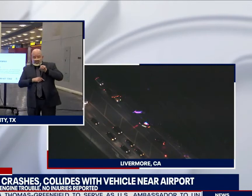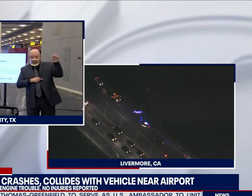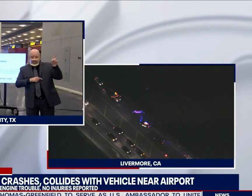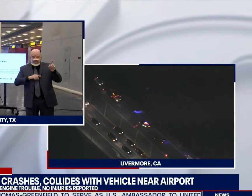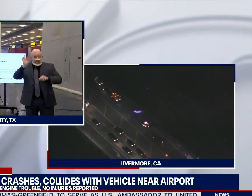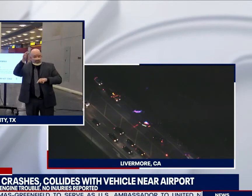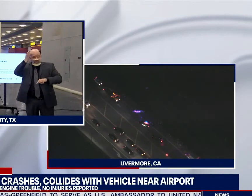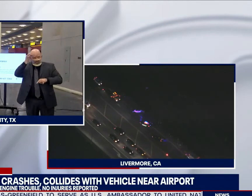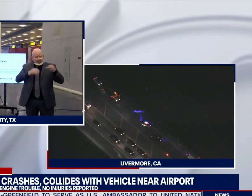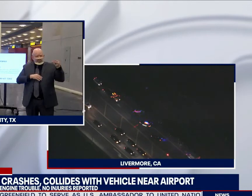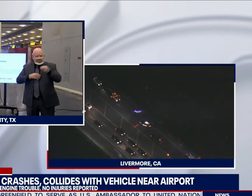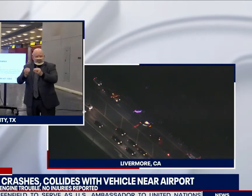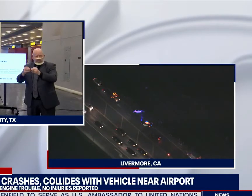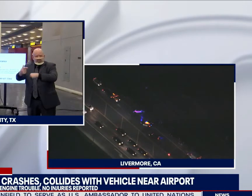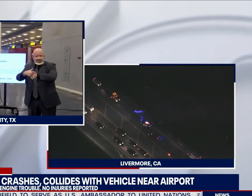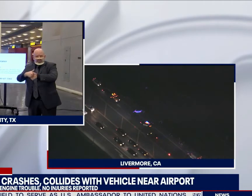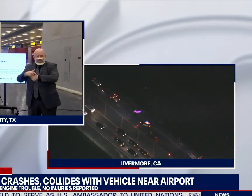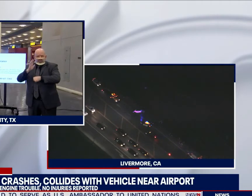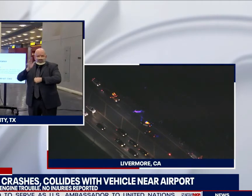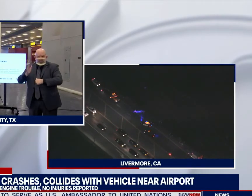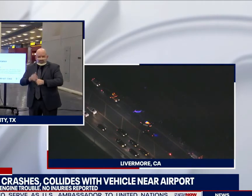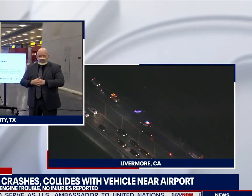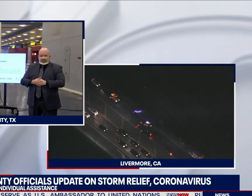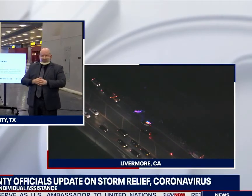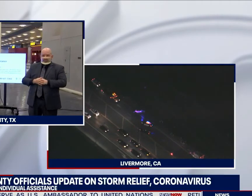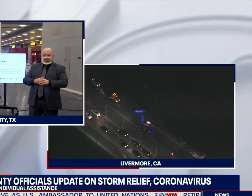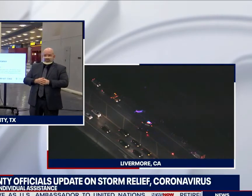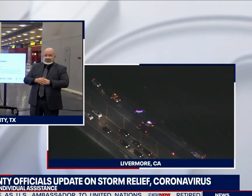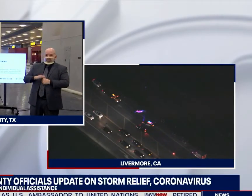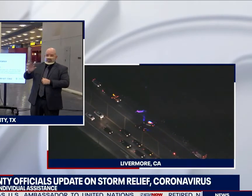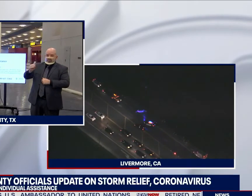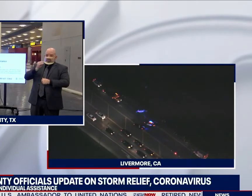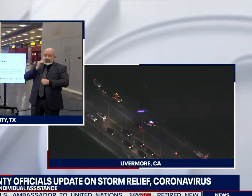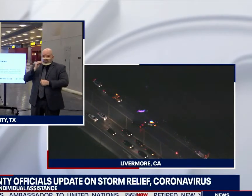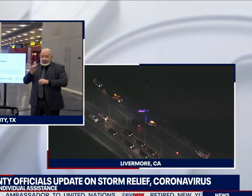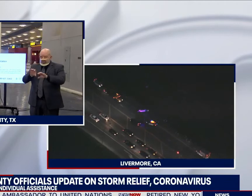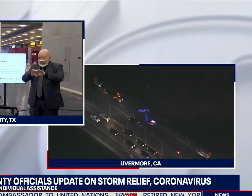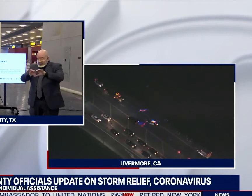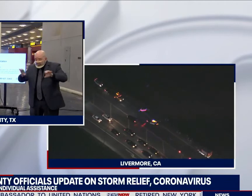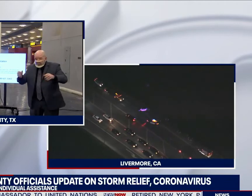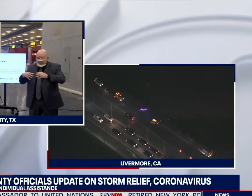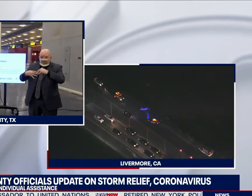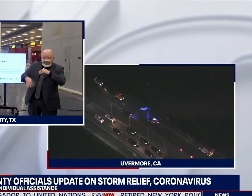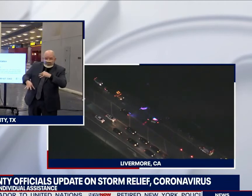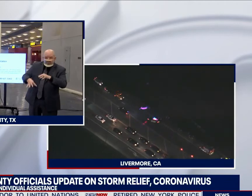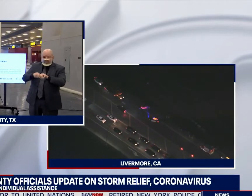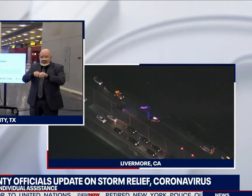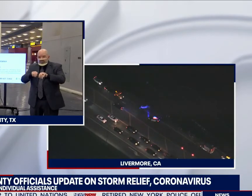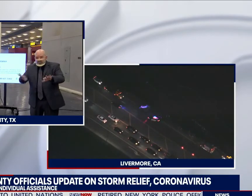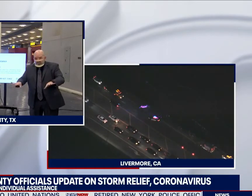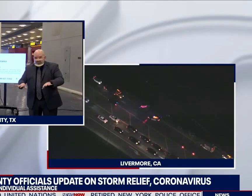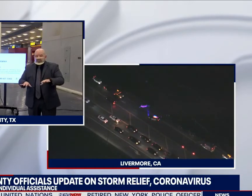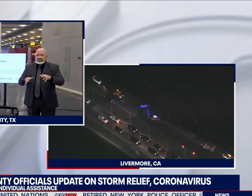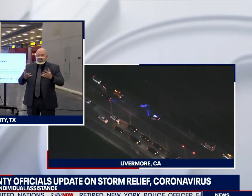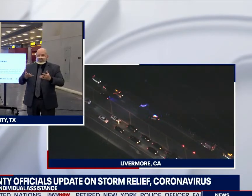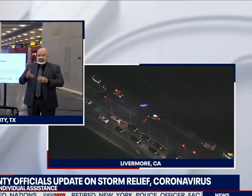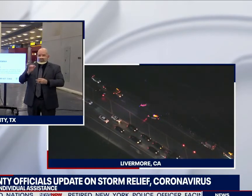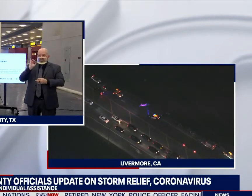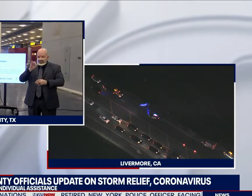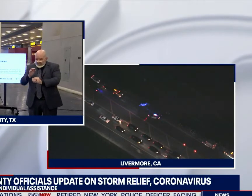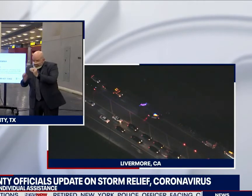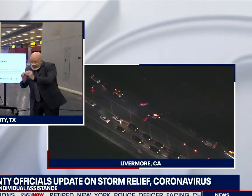replacement. Financial assistance to homeowners to repair disaster cause damage to their